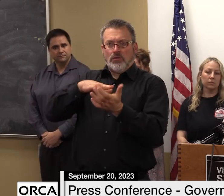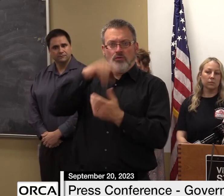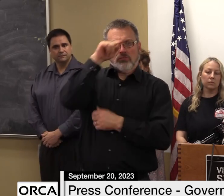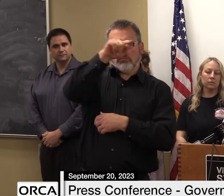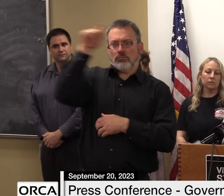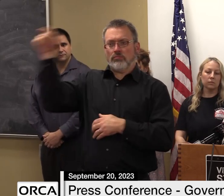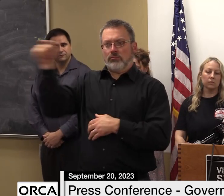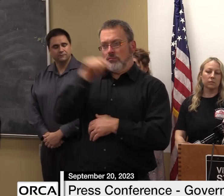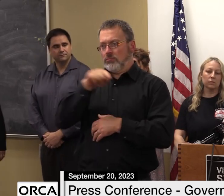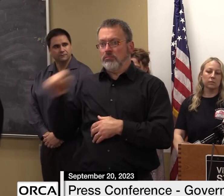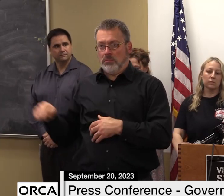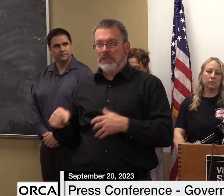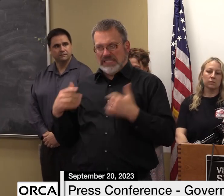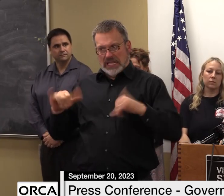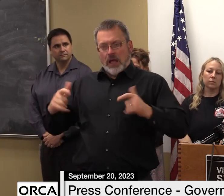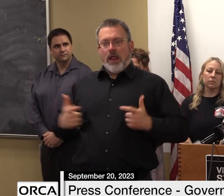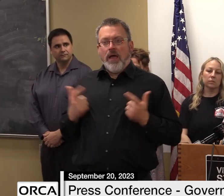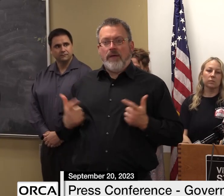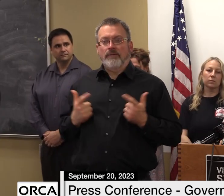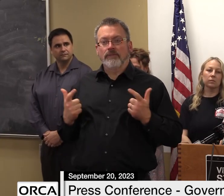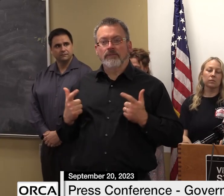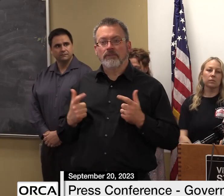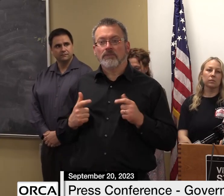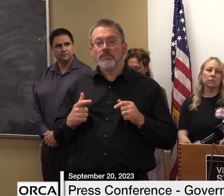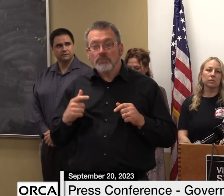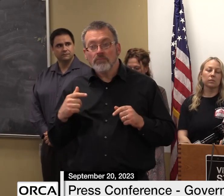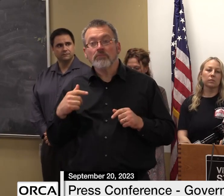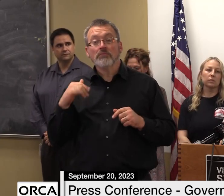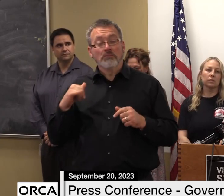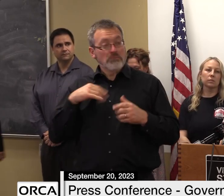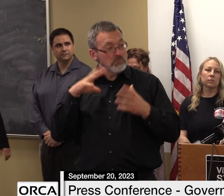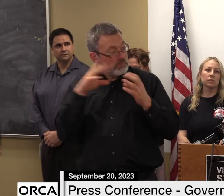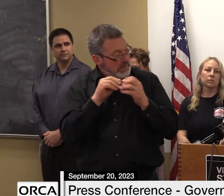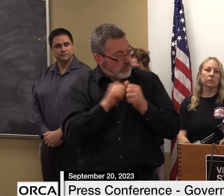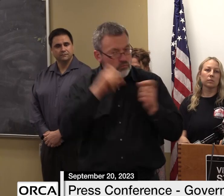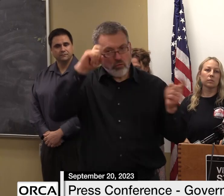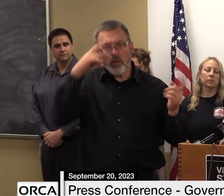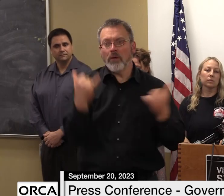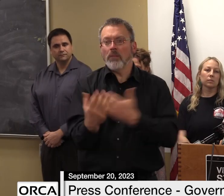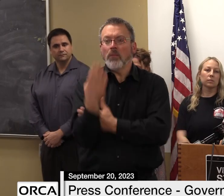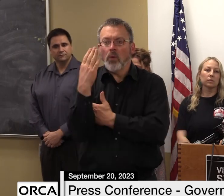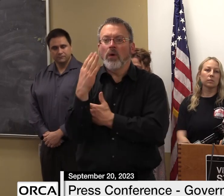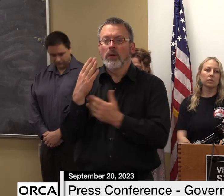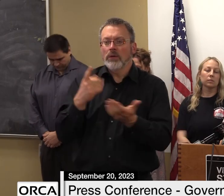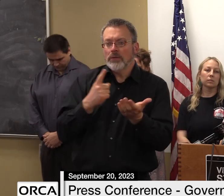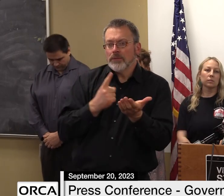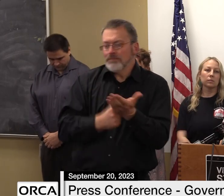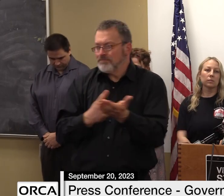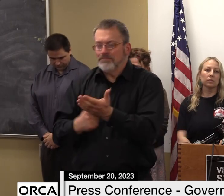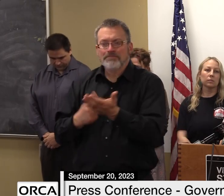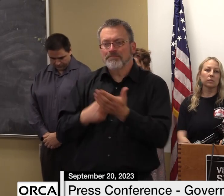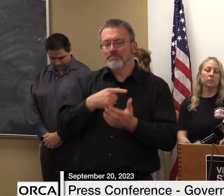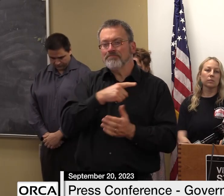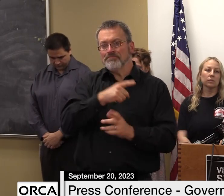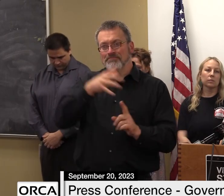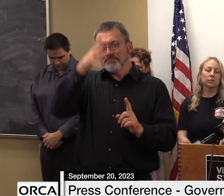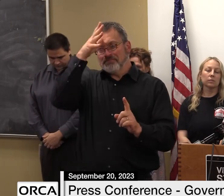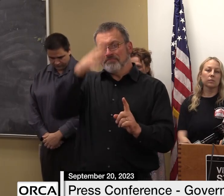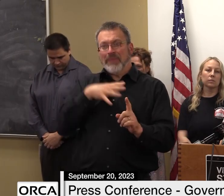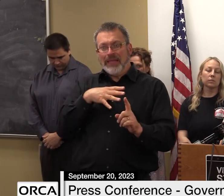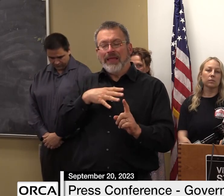The governor, in one of our morning meetings the other day, talked about a gentleman he met in a local store who had